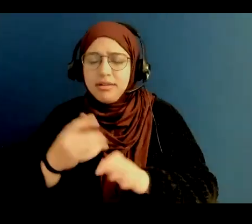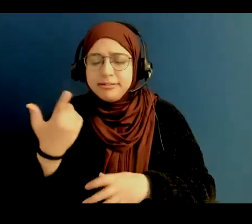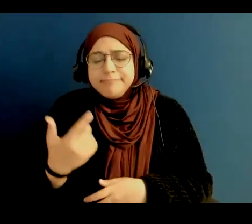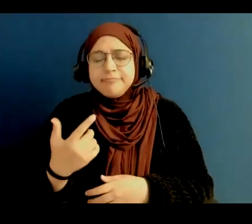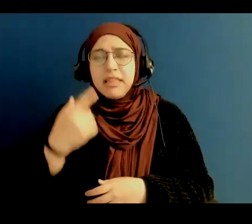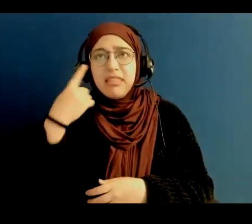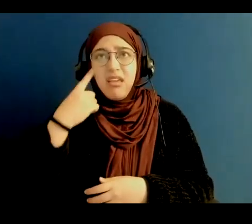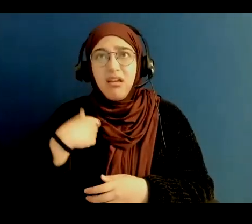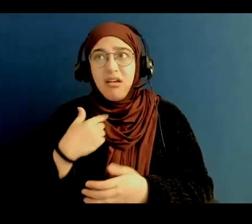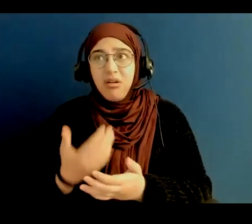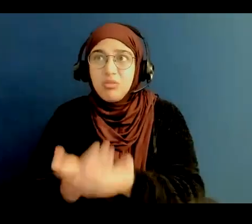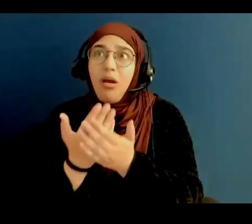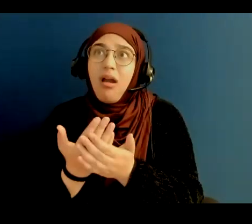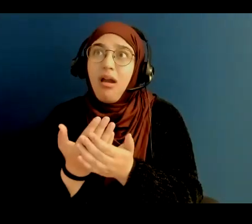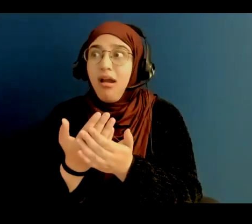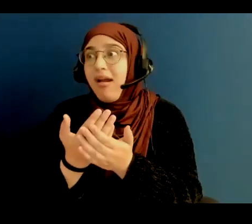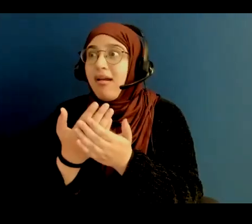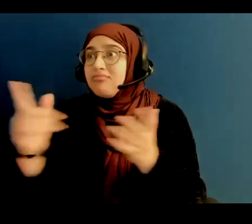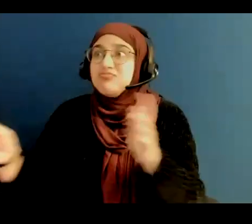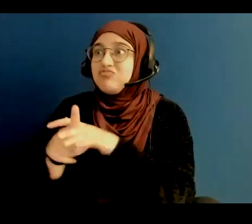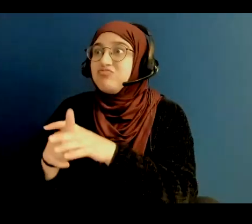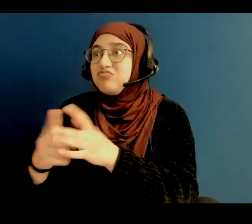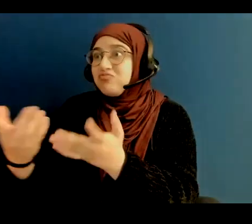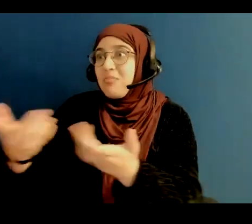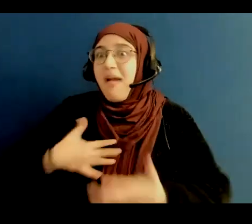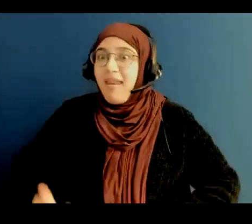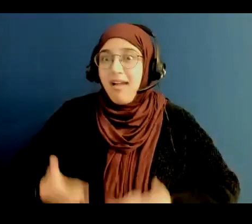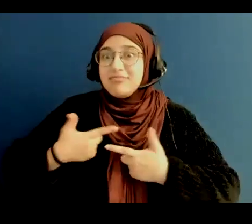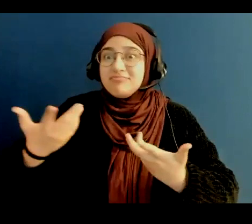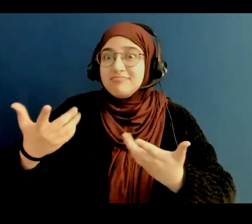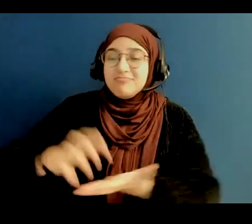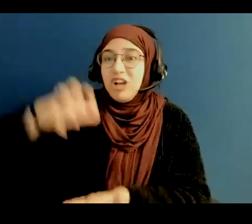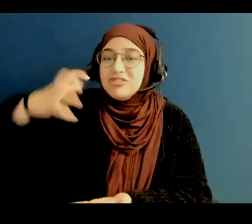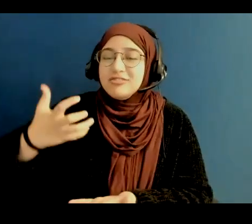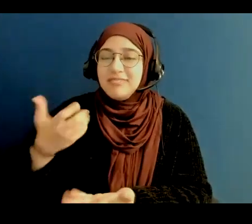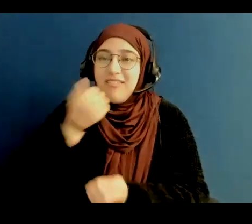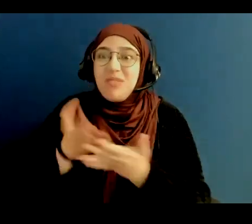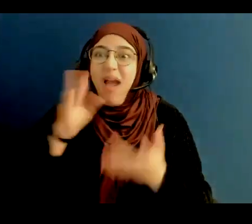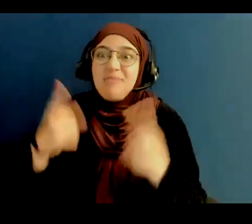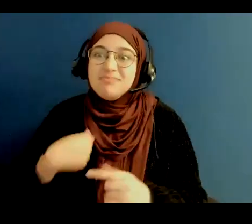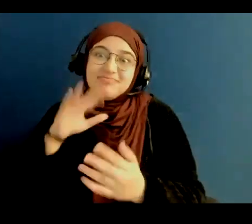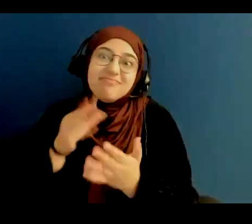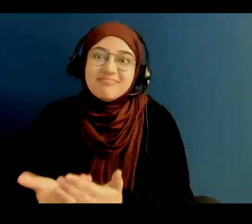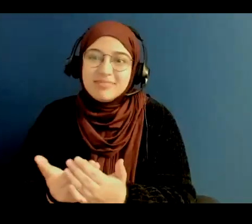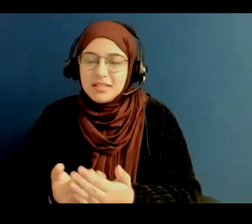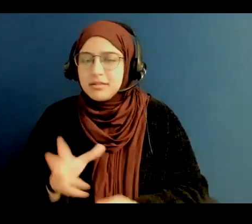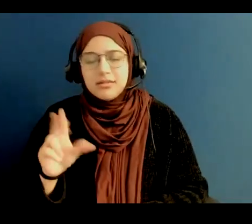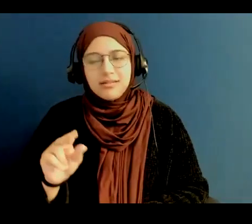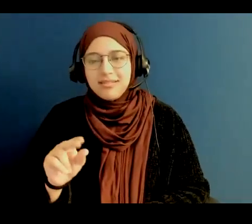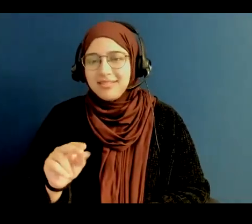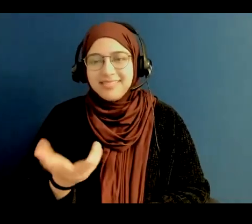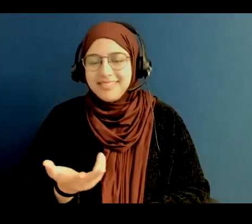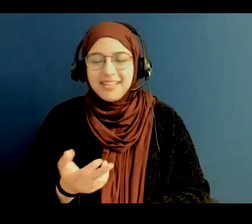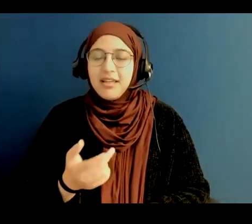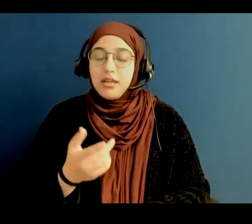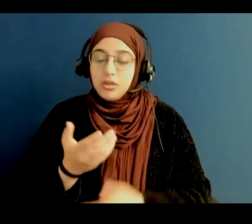gonna randomly come to their life, and yeah, they're gonna be rich and everything's gonna happen. No, that's not how it works. Dua comes with patience. You